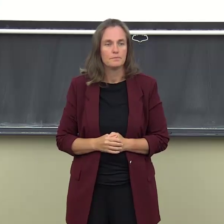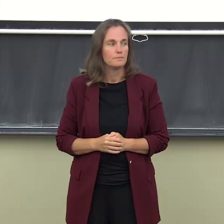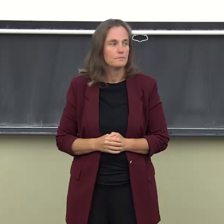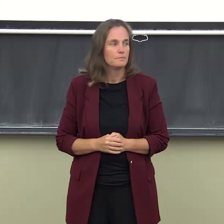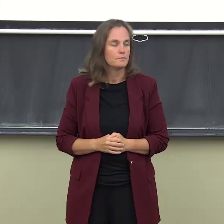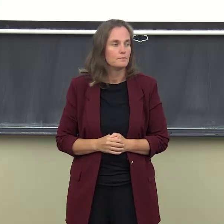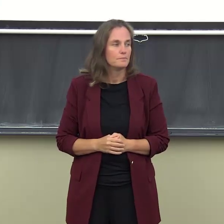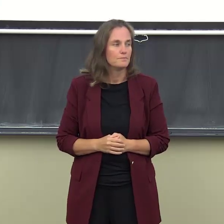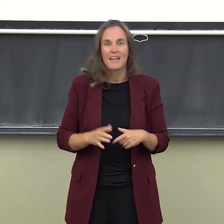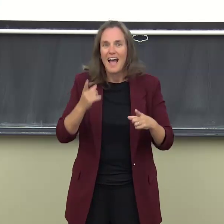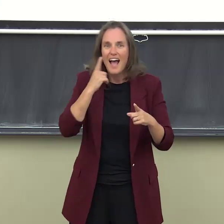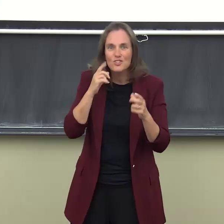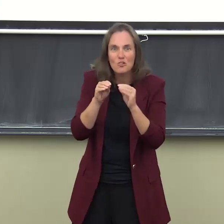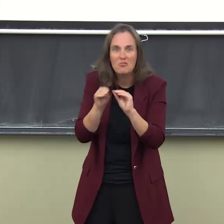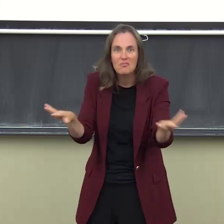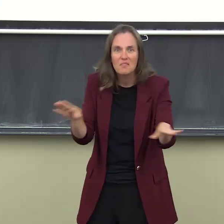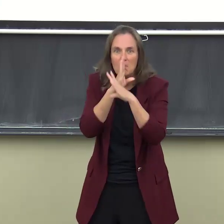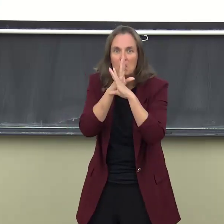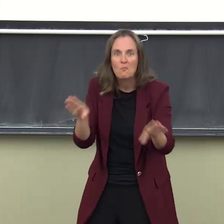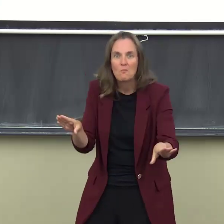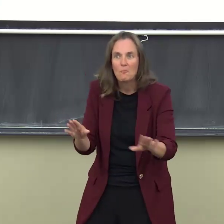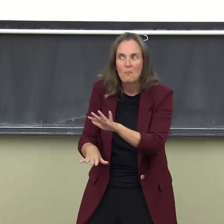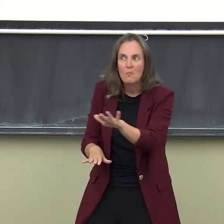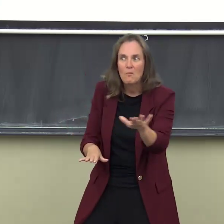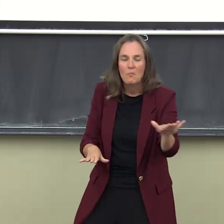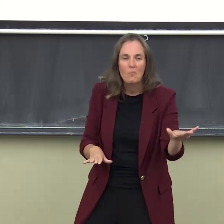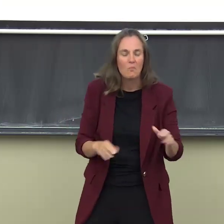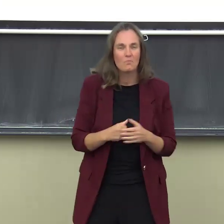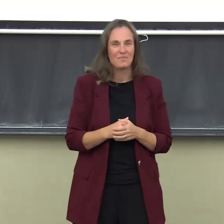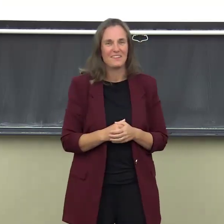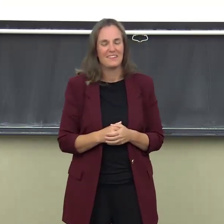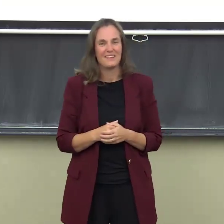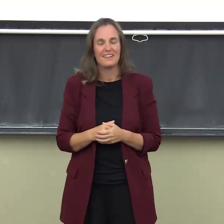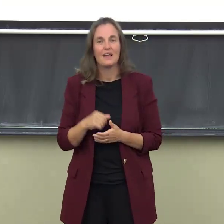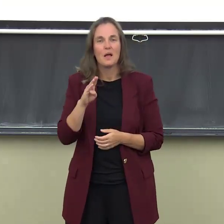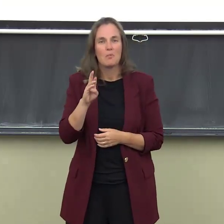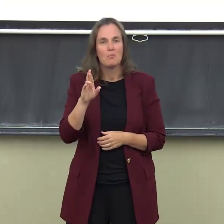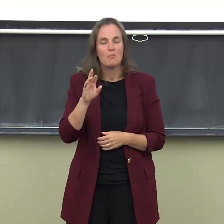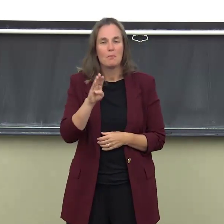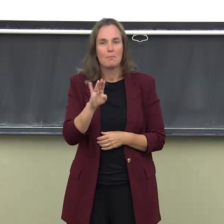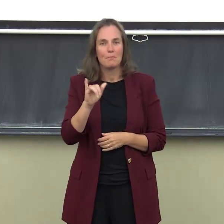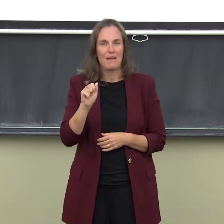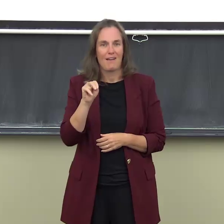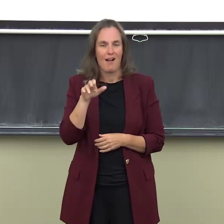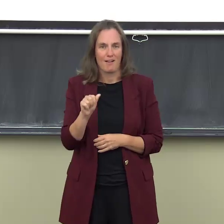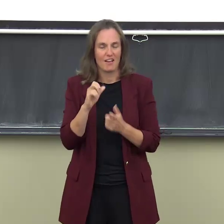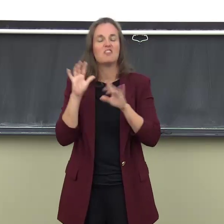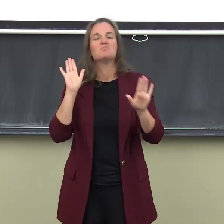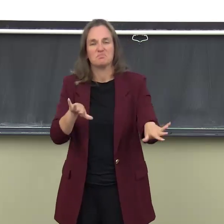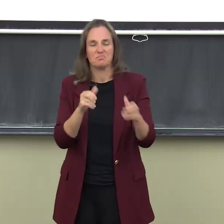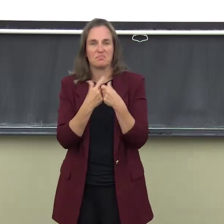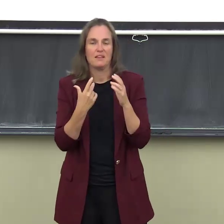Oh, no, I just put a poll on. No, Didn't- no, I want to offer something from the democracy lens, just